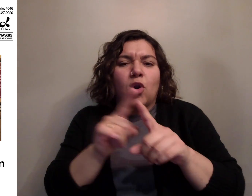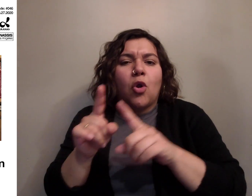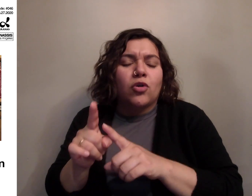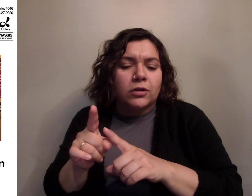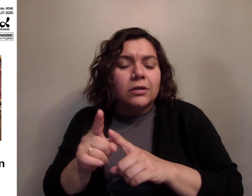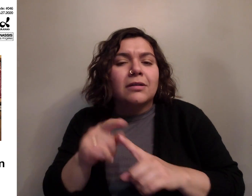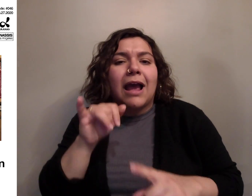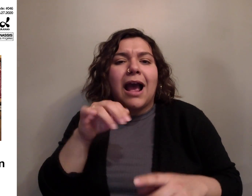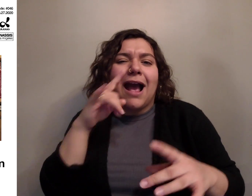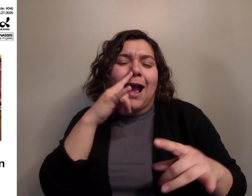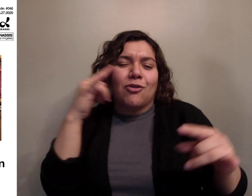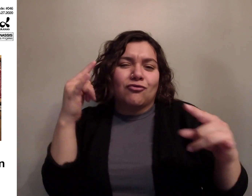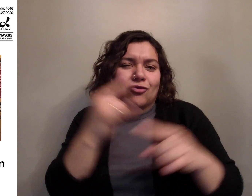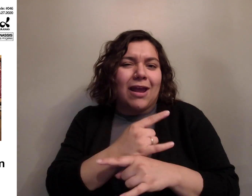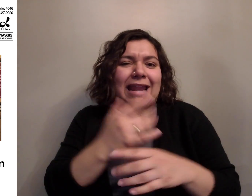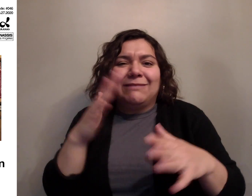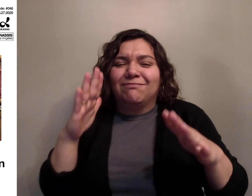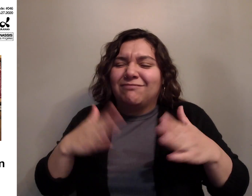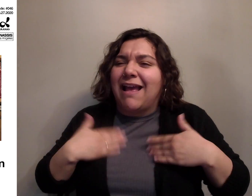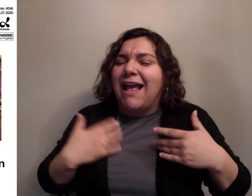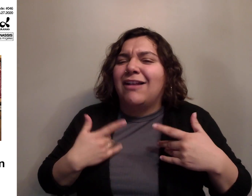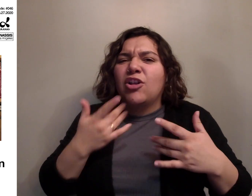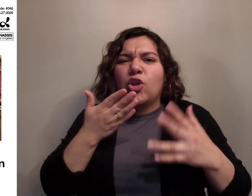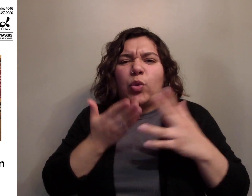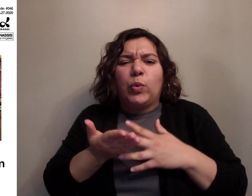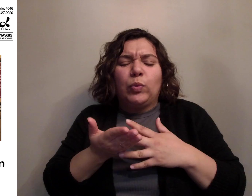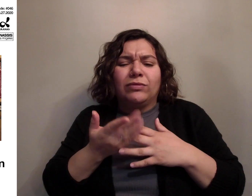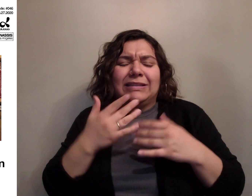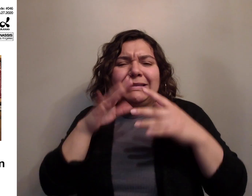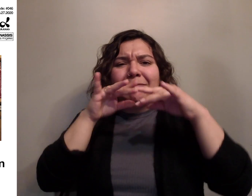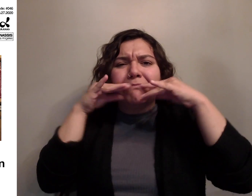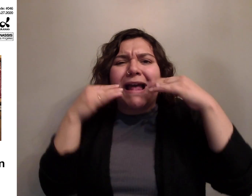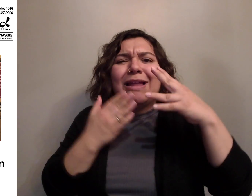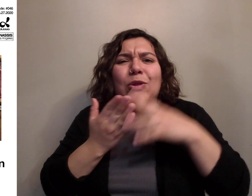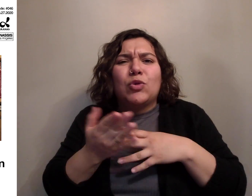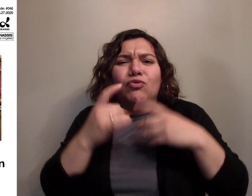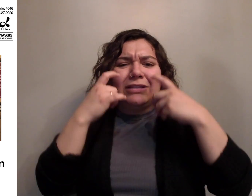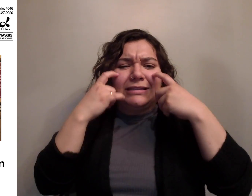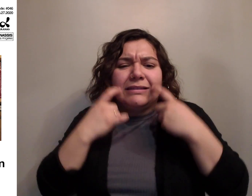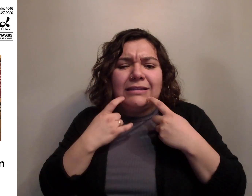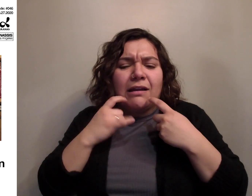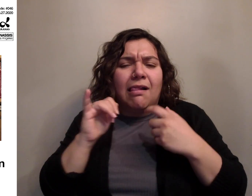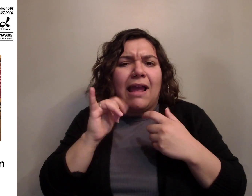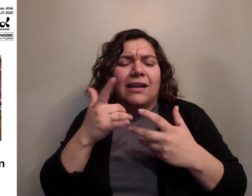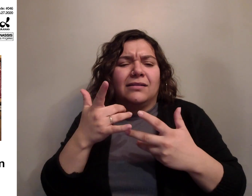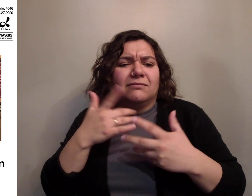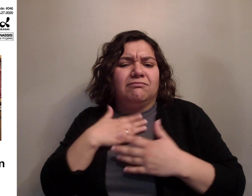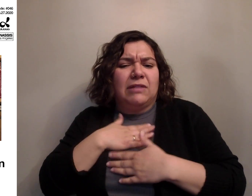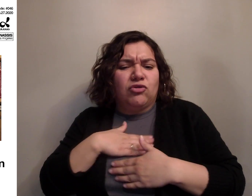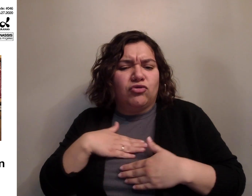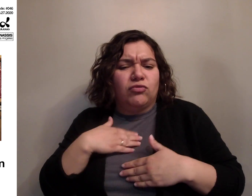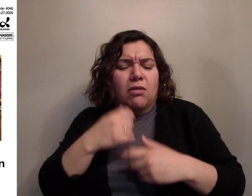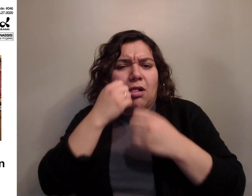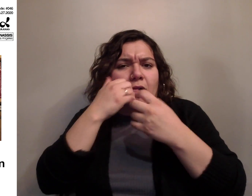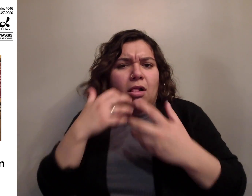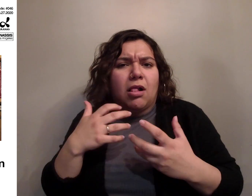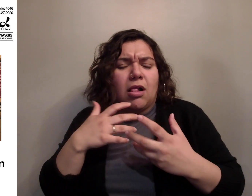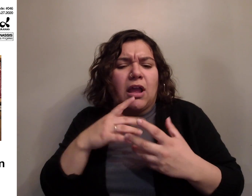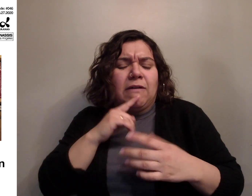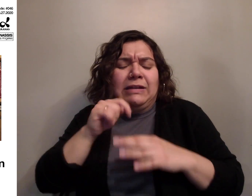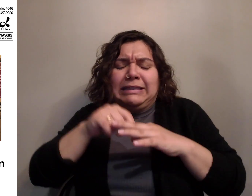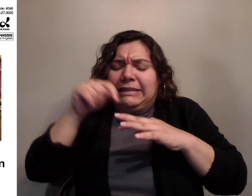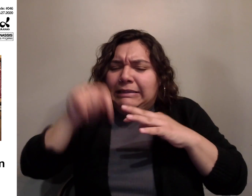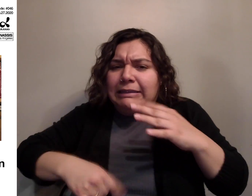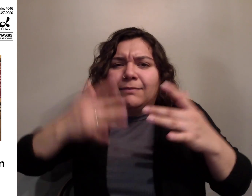rage, ironic merriment, smiling through tears, the almost pleasurable fatigue